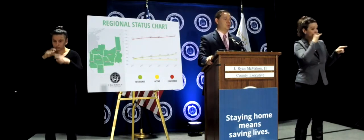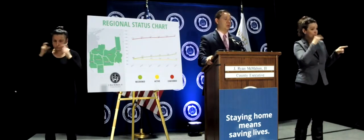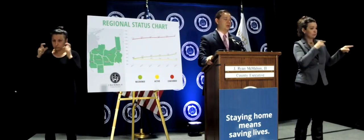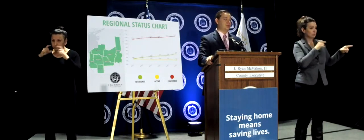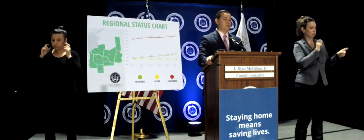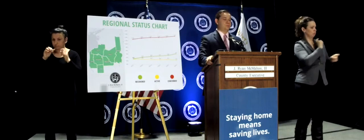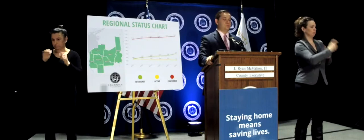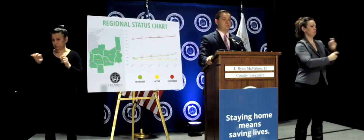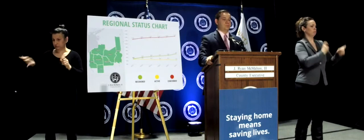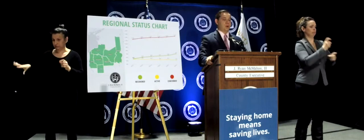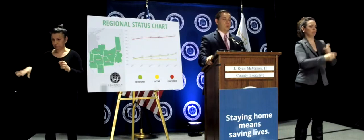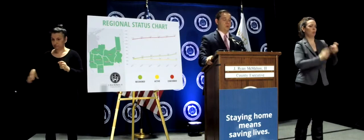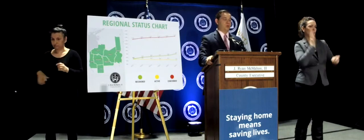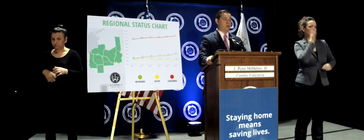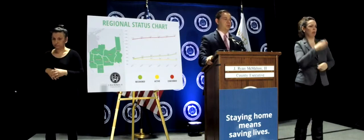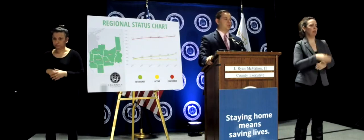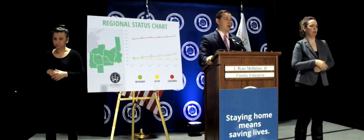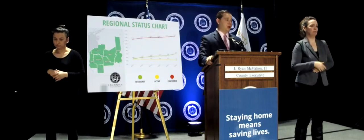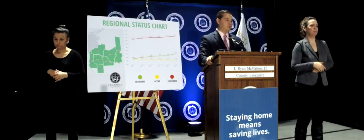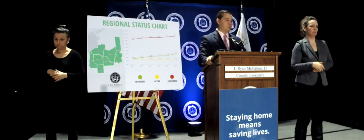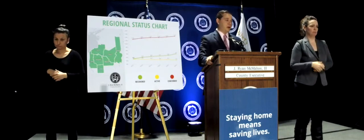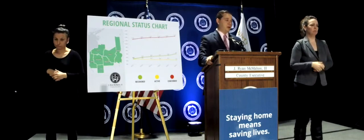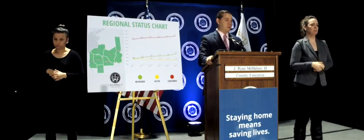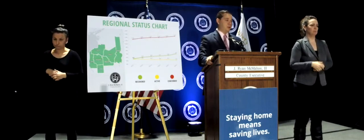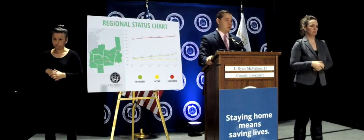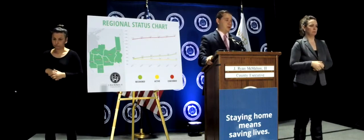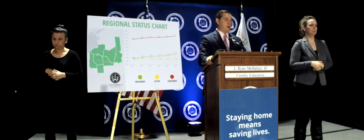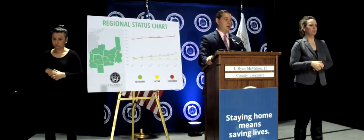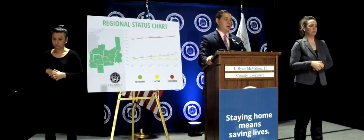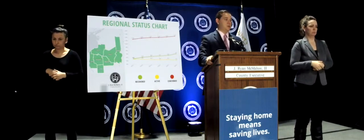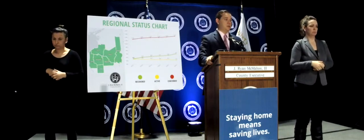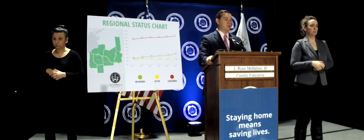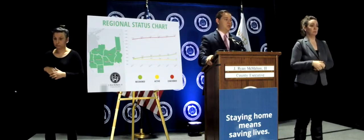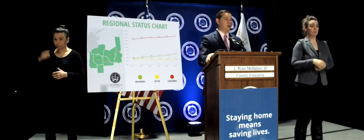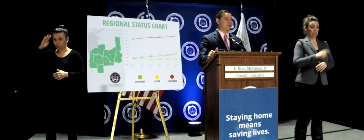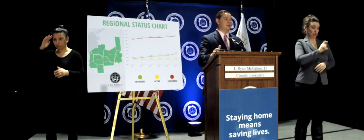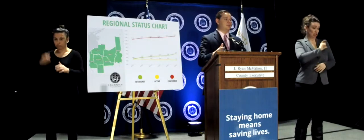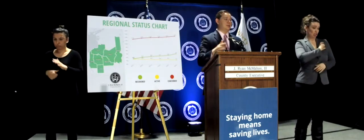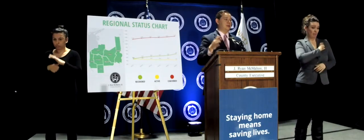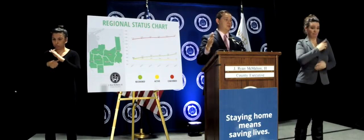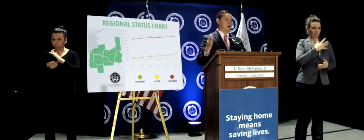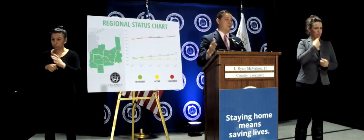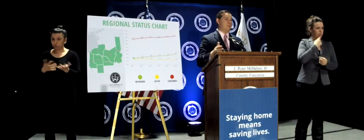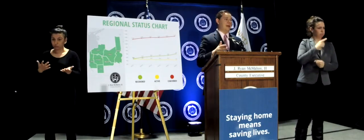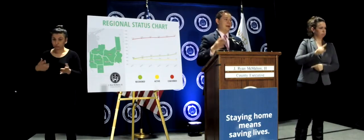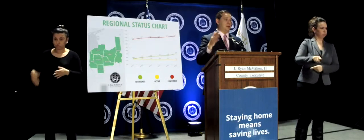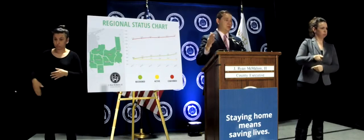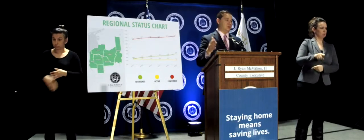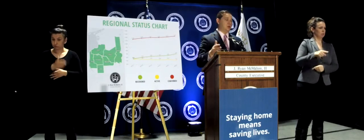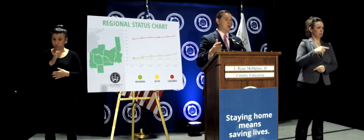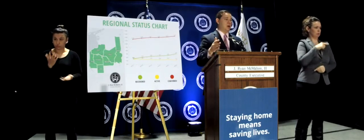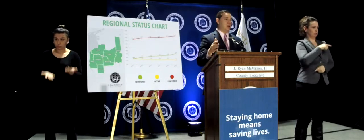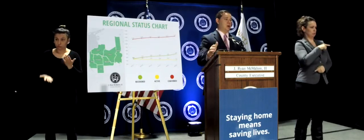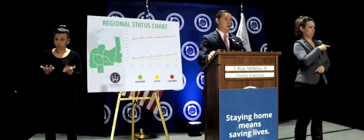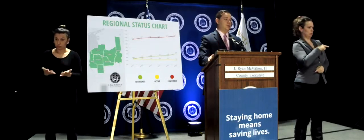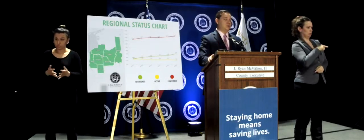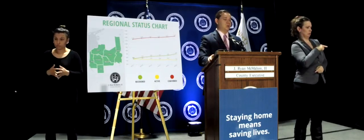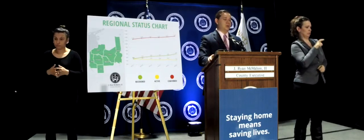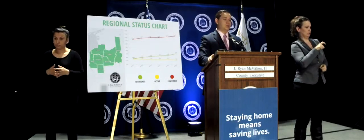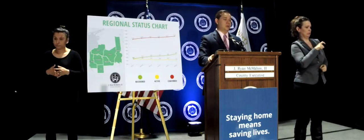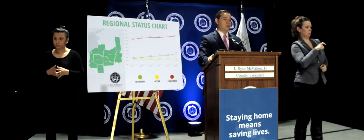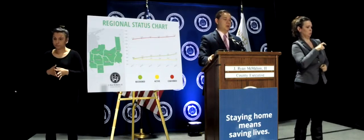to grieve. We've alerted the sheriffs about it so that the sheriffs can be there to help manage